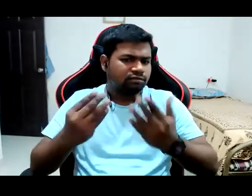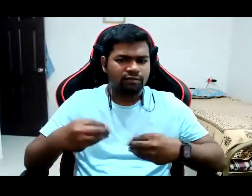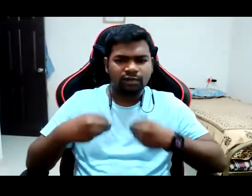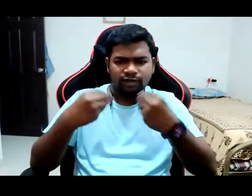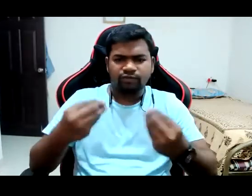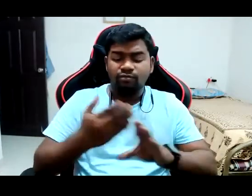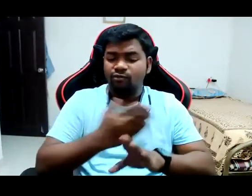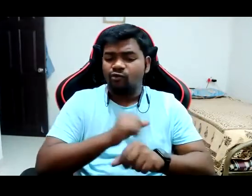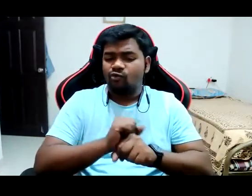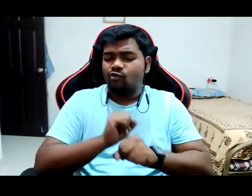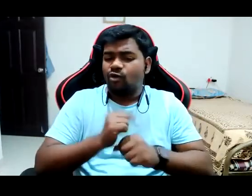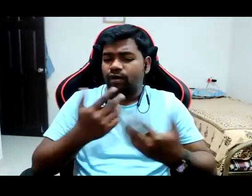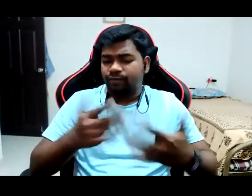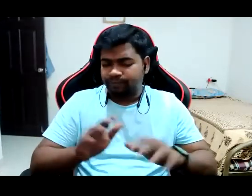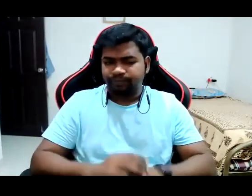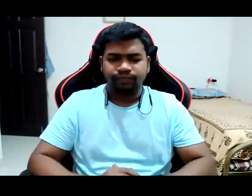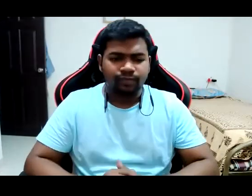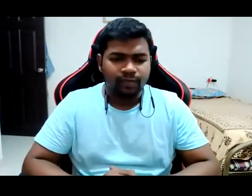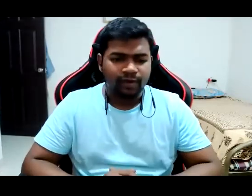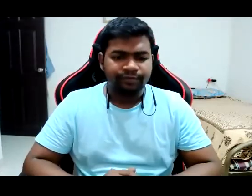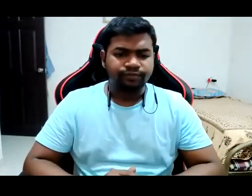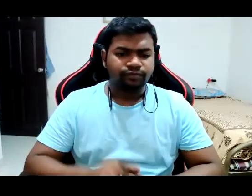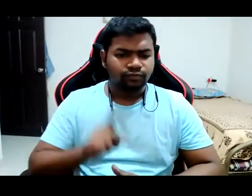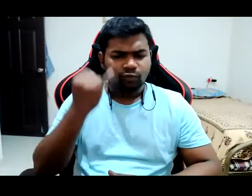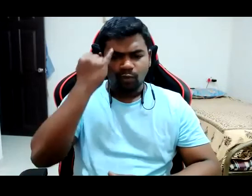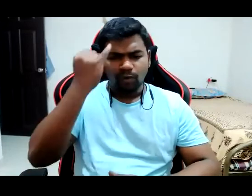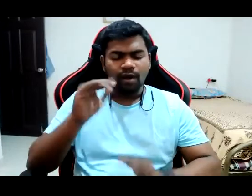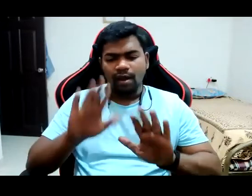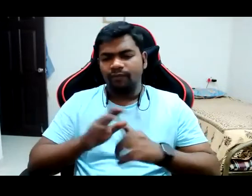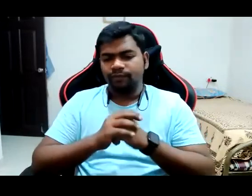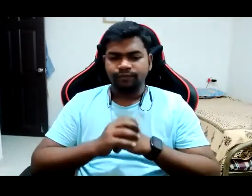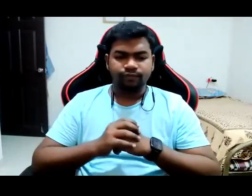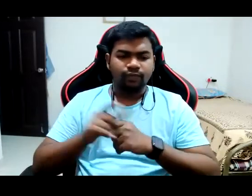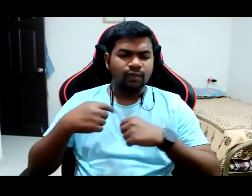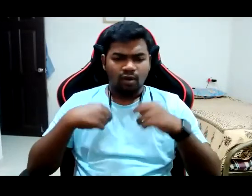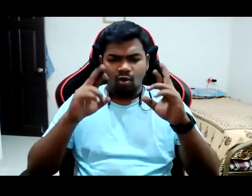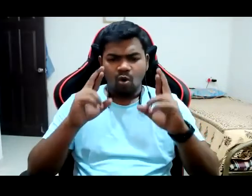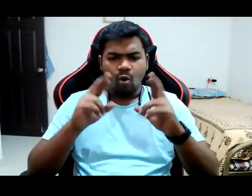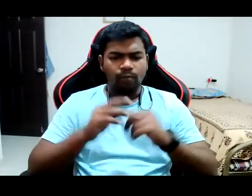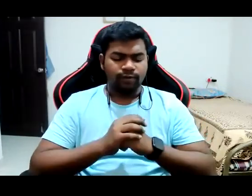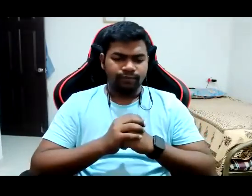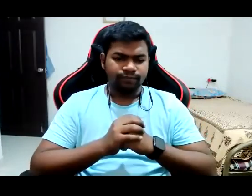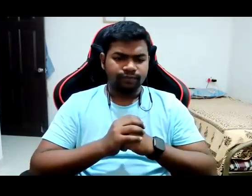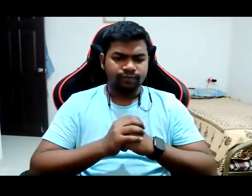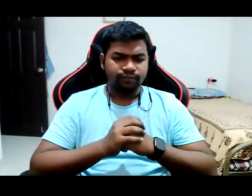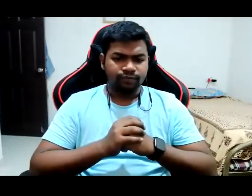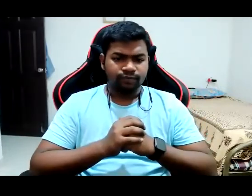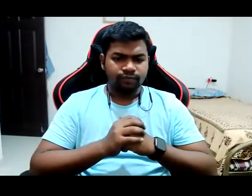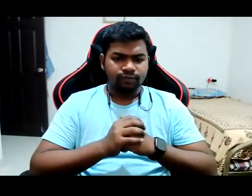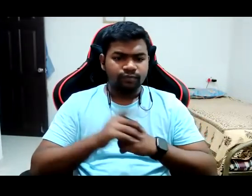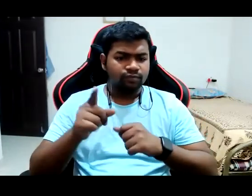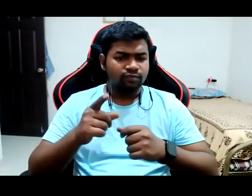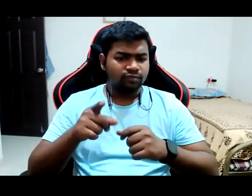on before. And also on ideas that you might have had before. I mean, just the whole point of just kind of be completely